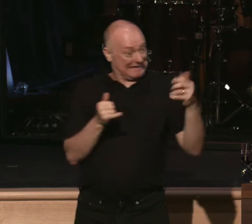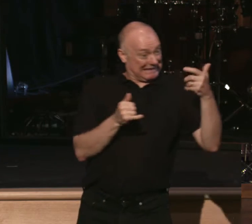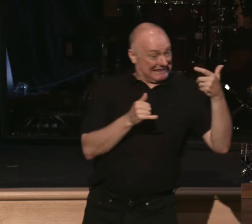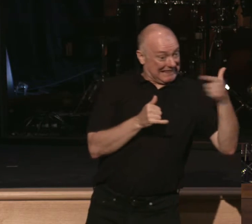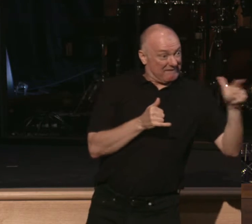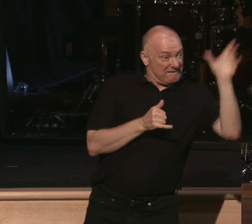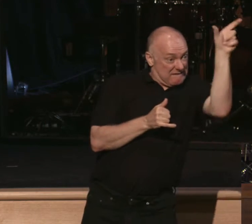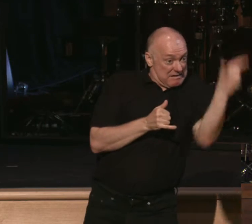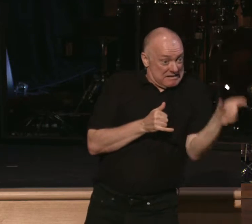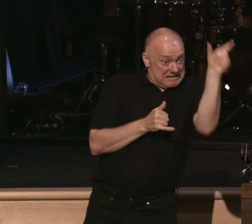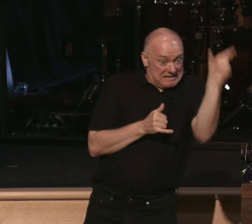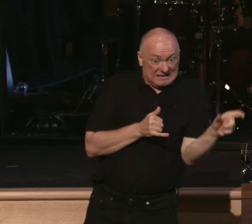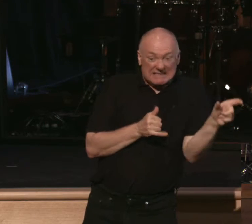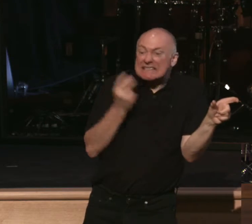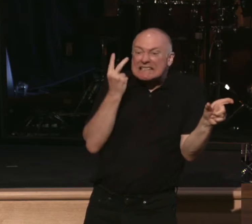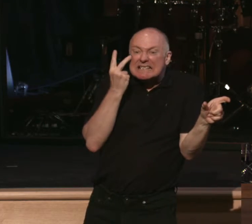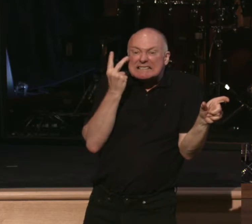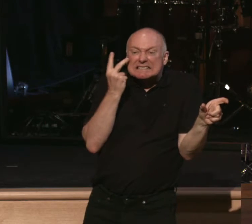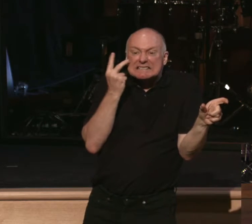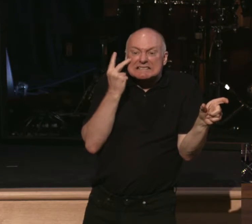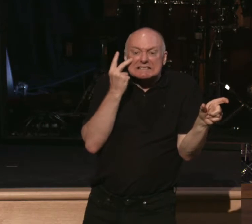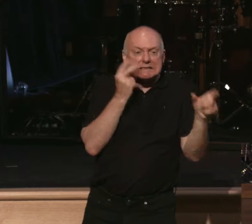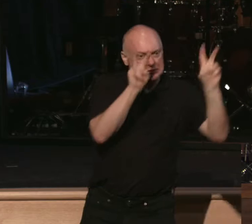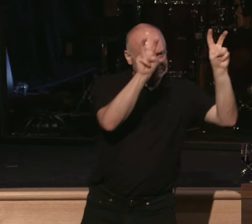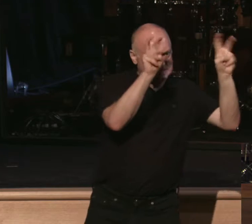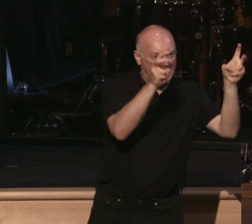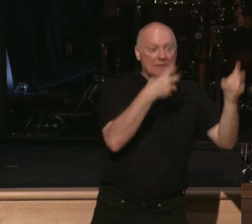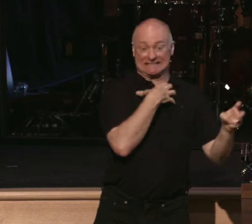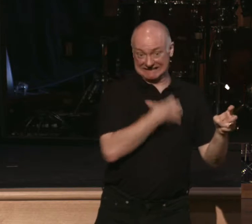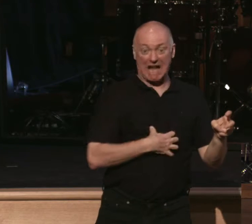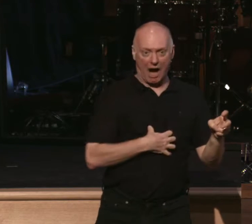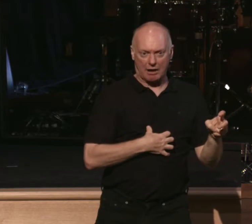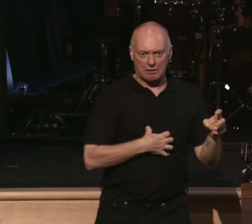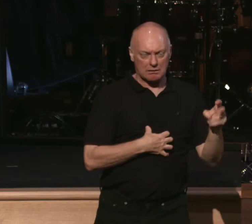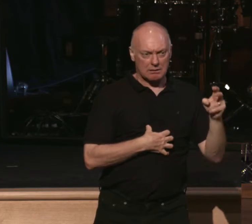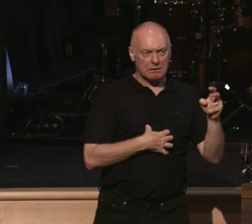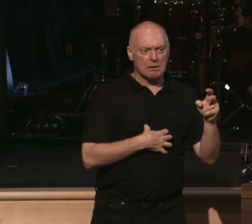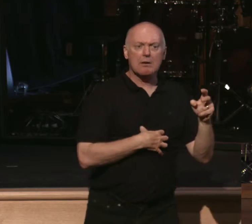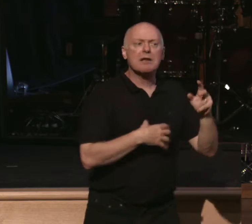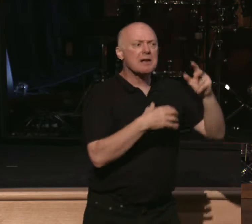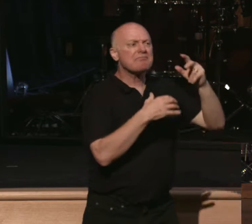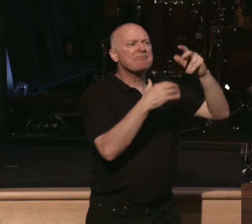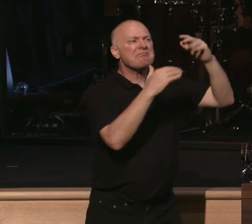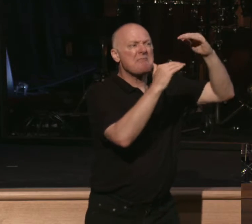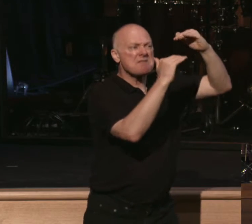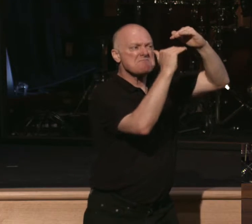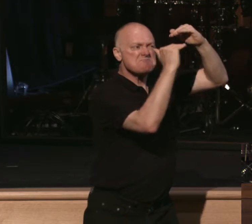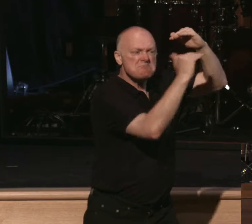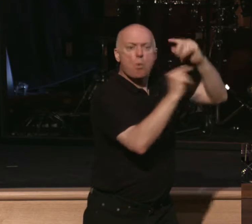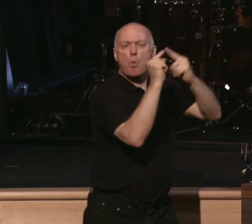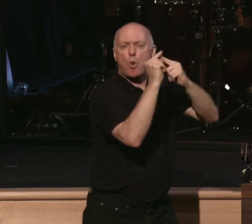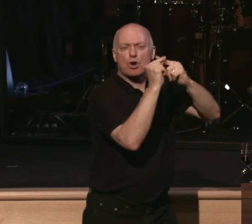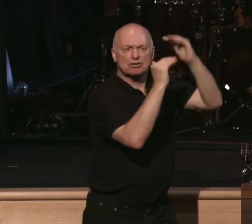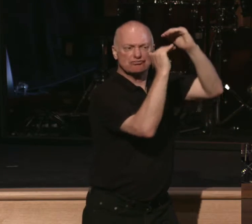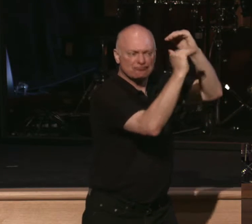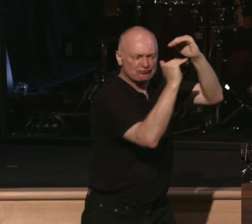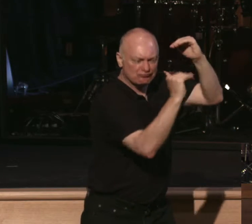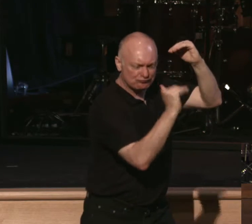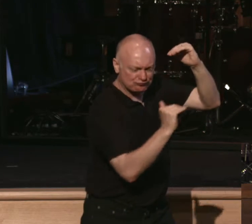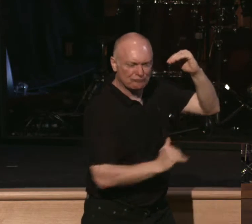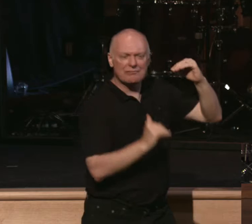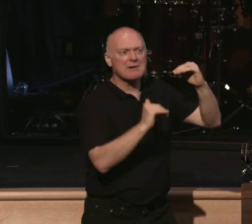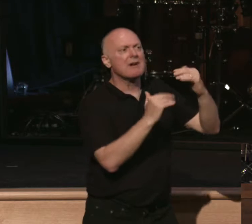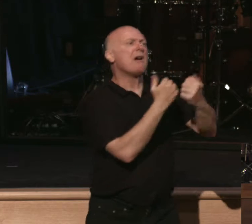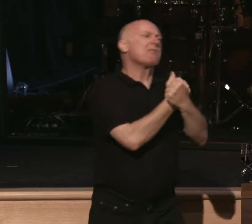left column, and you should see a title there that says desires. And then under desires, there are some words. It says